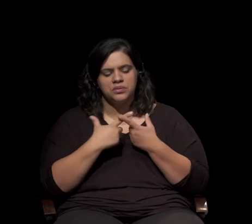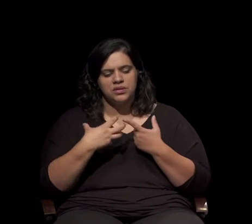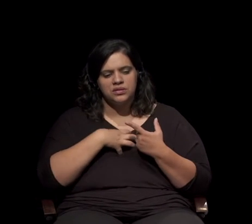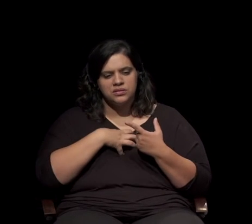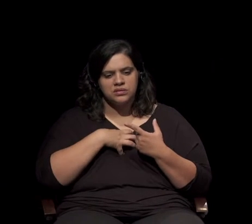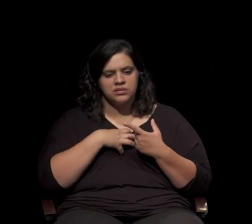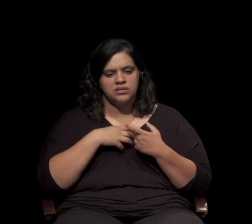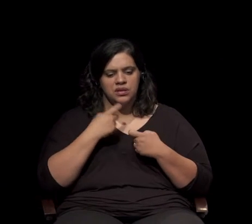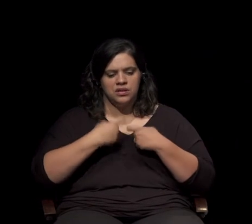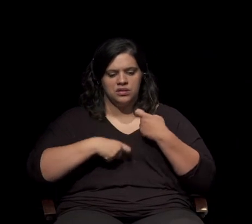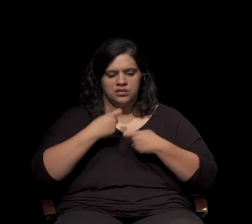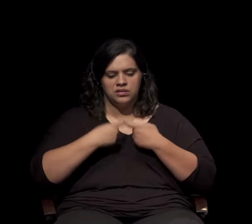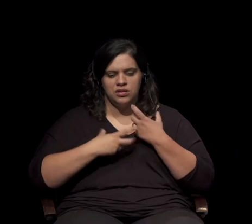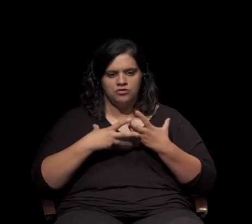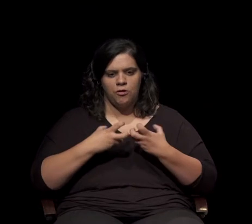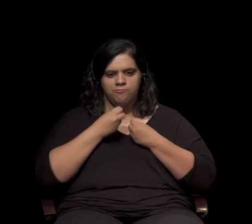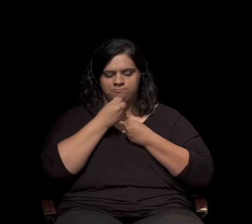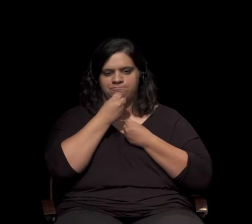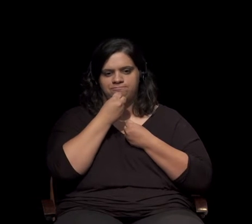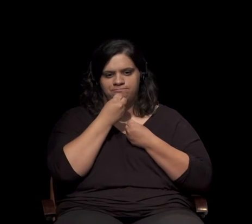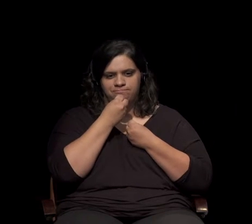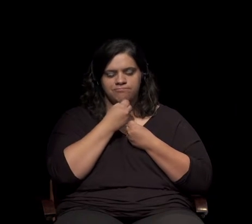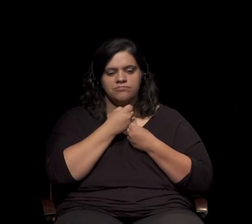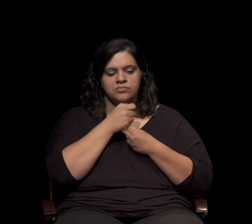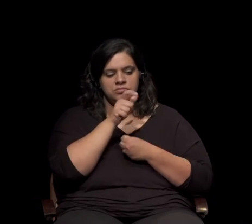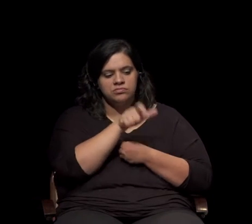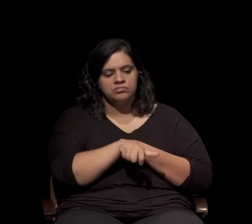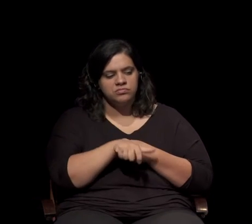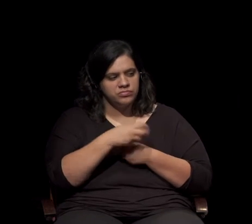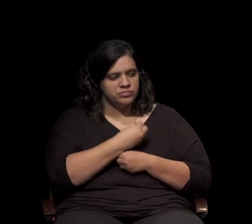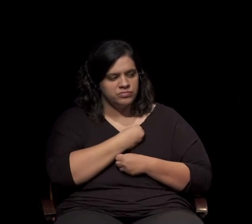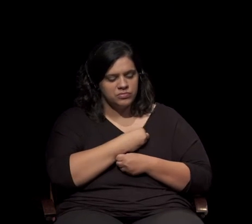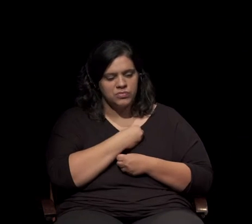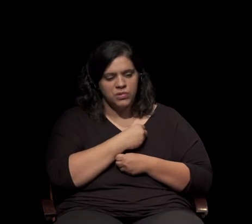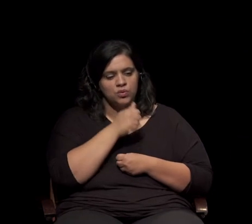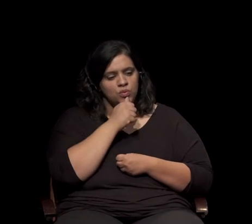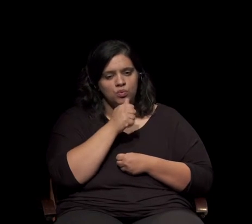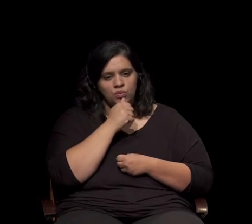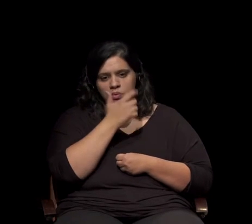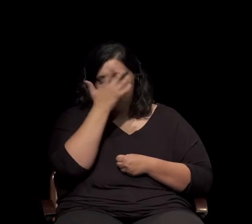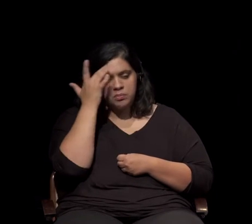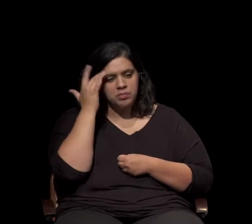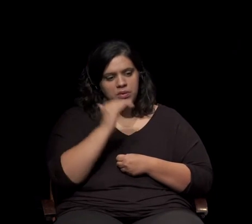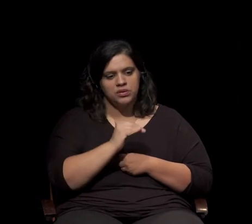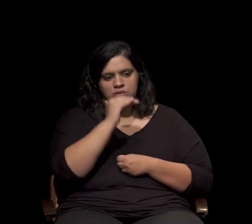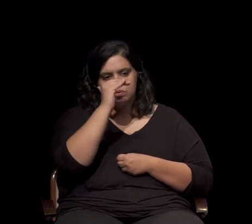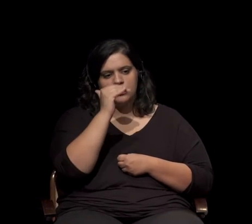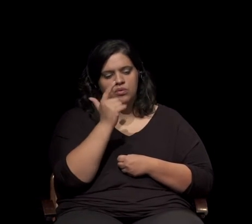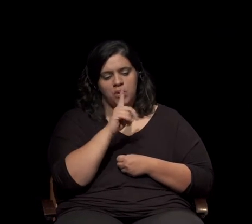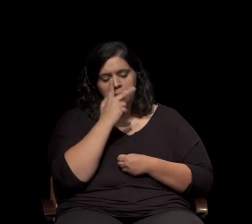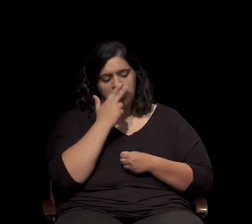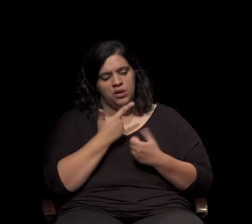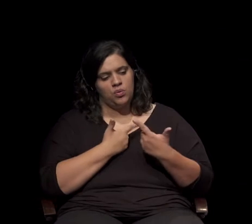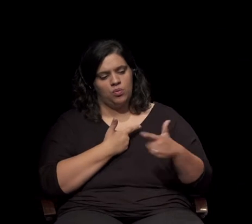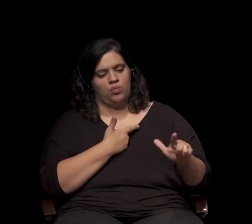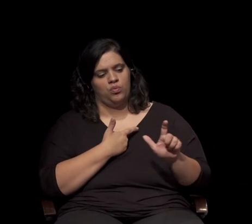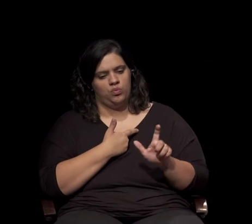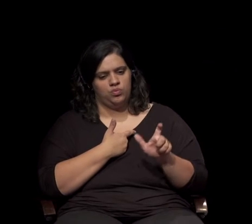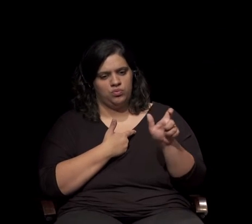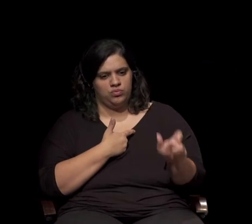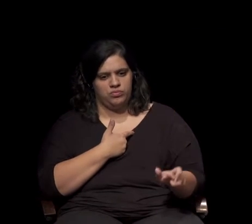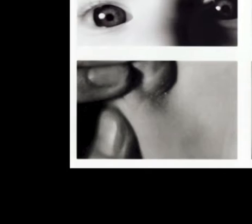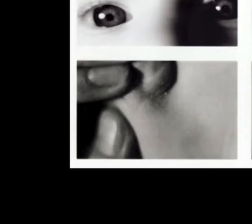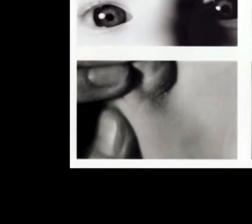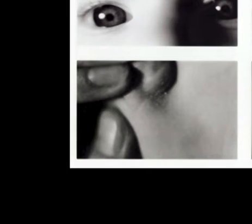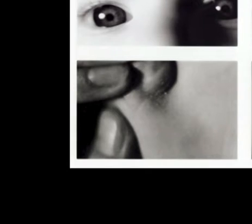being that is not yet a subject, more like an other, which one nevertheless takes care of and cherishes.